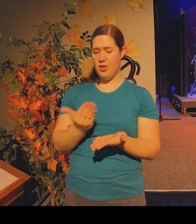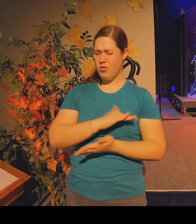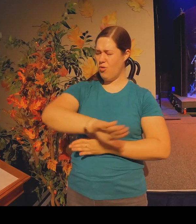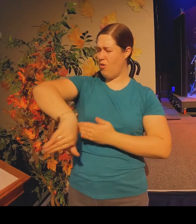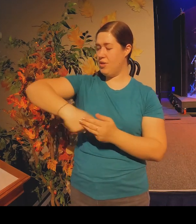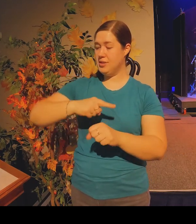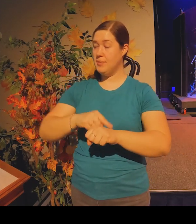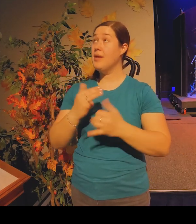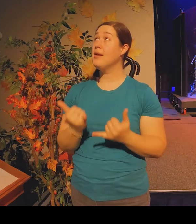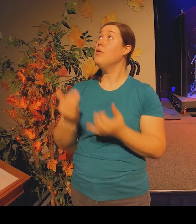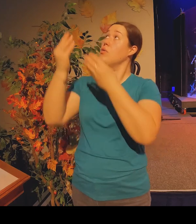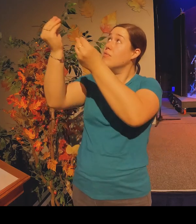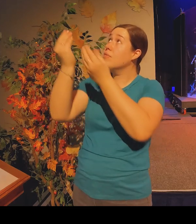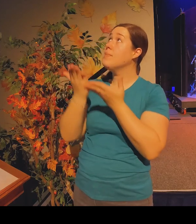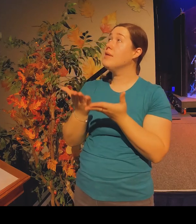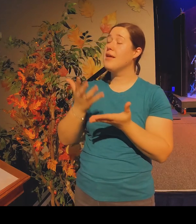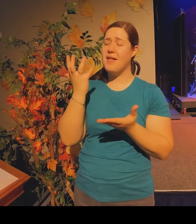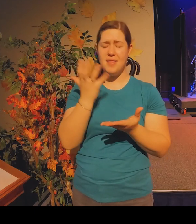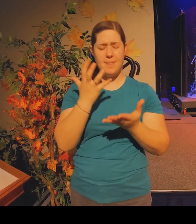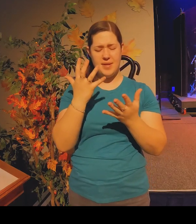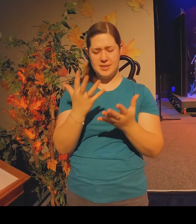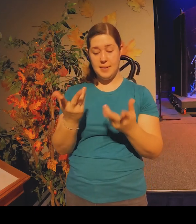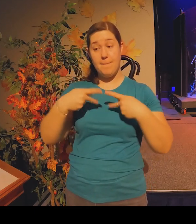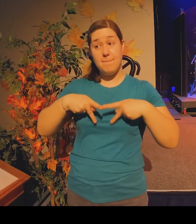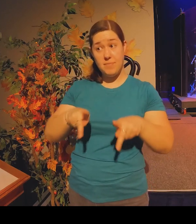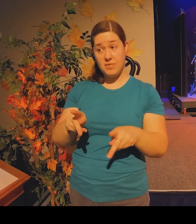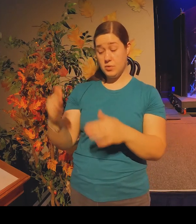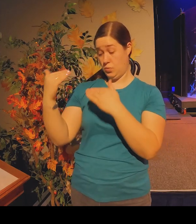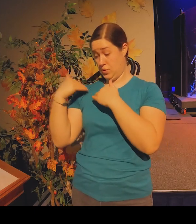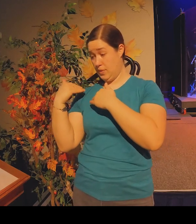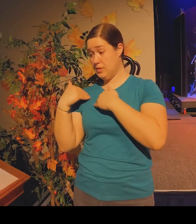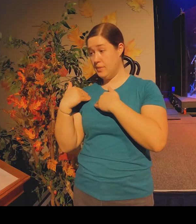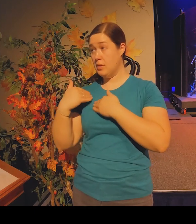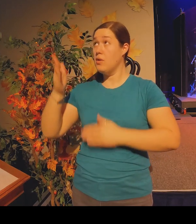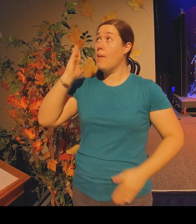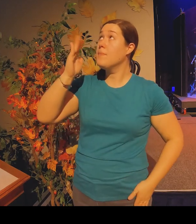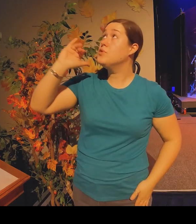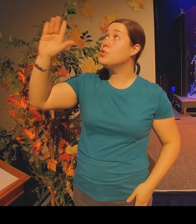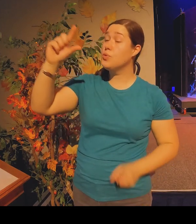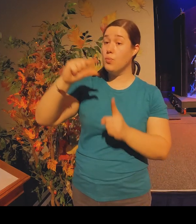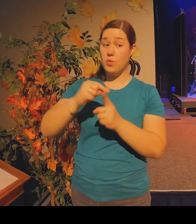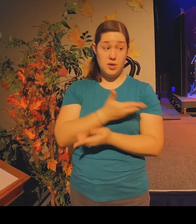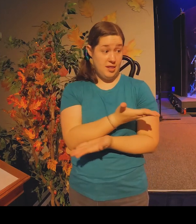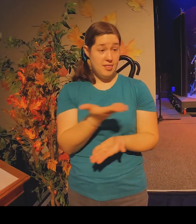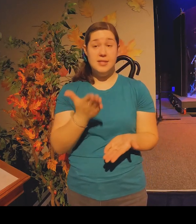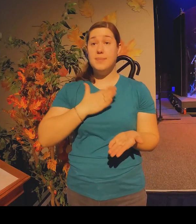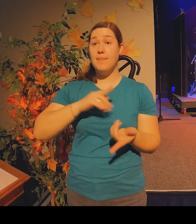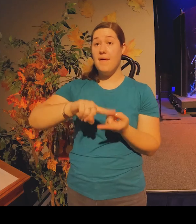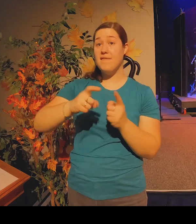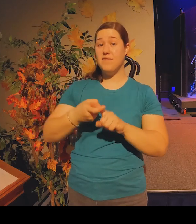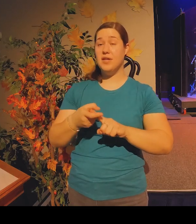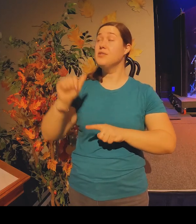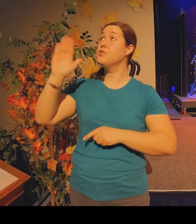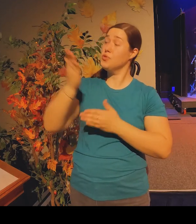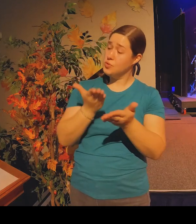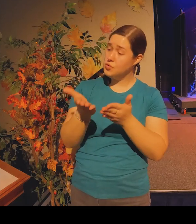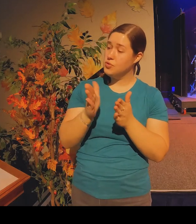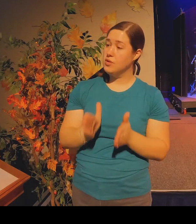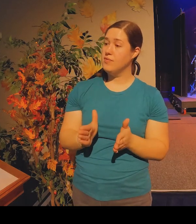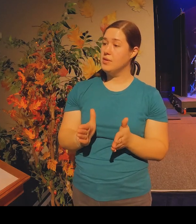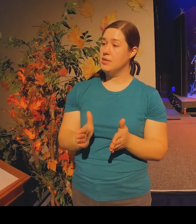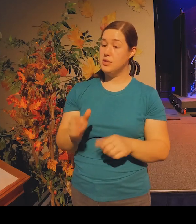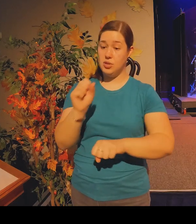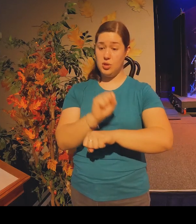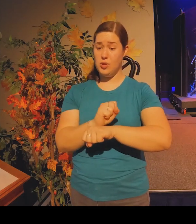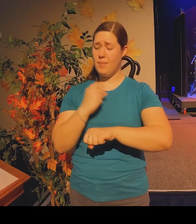amazing privilege and responsibility of preaching your word to these my friends and your servants, Lord. A task I always need your strength in order to